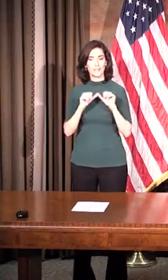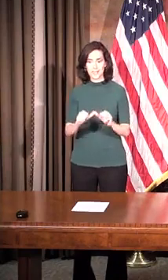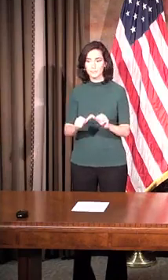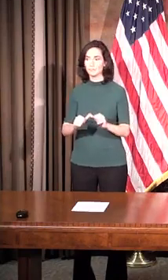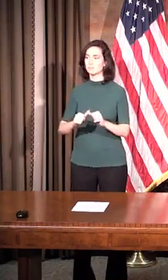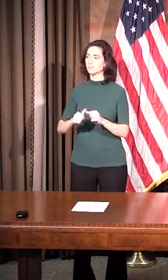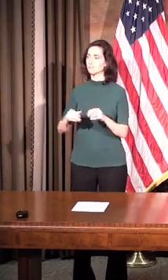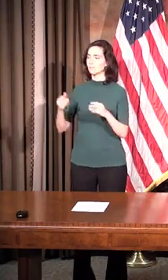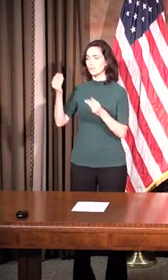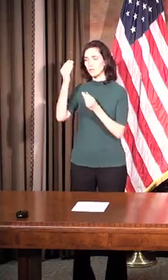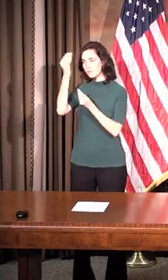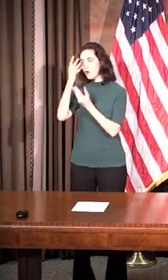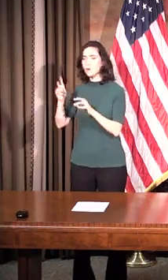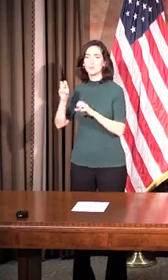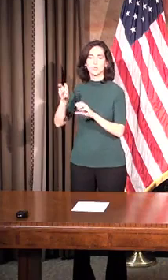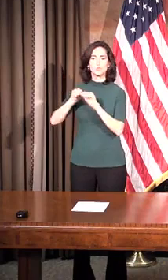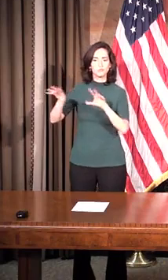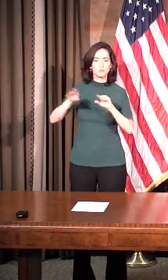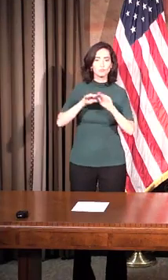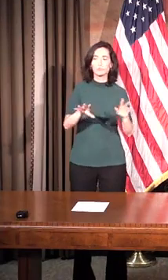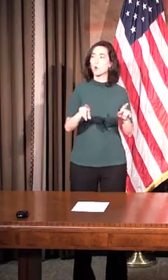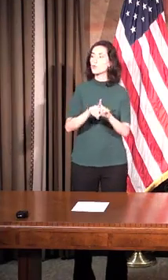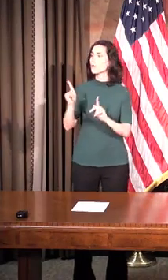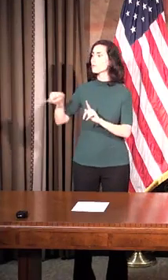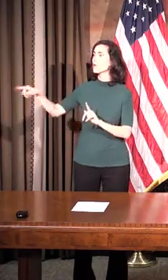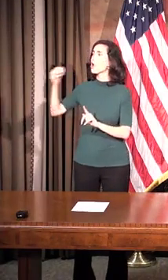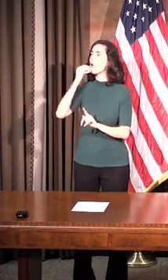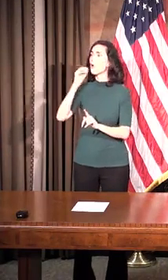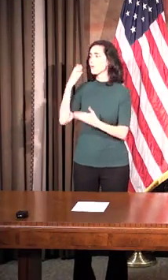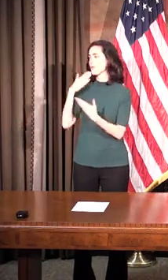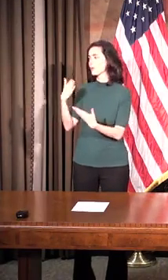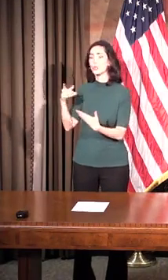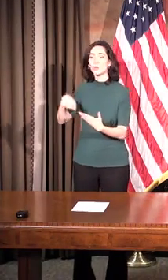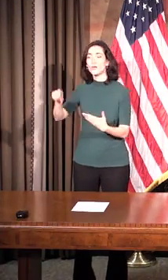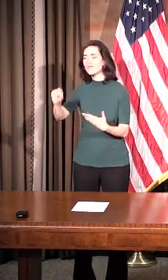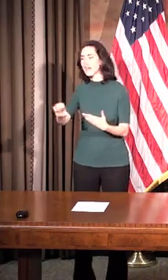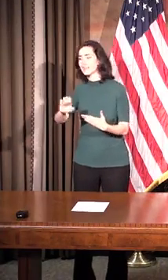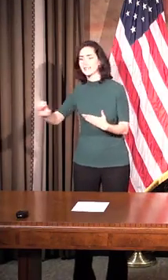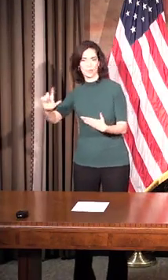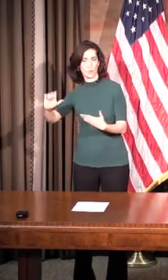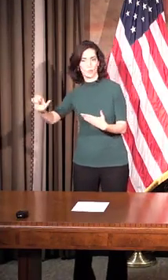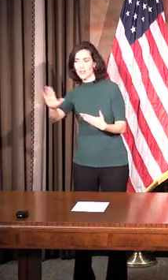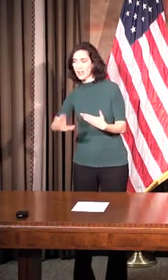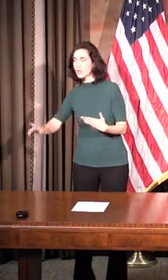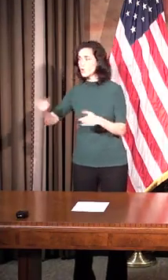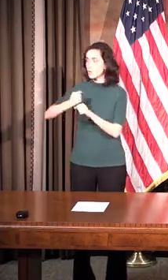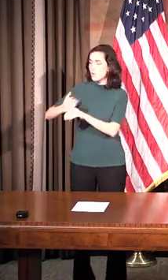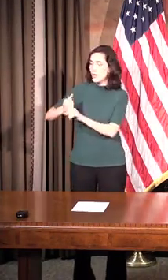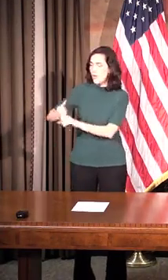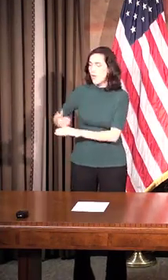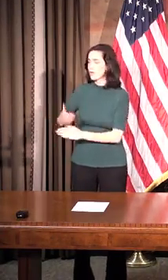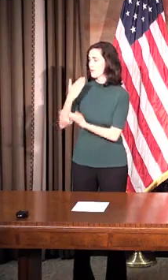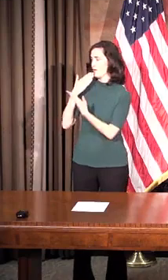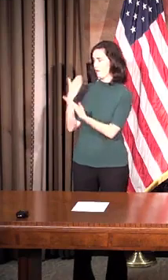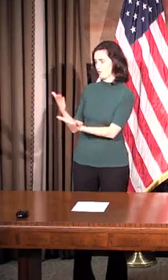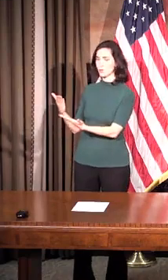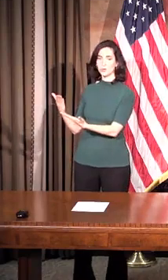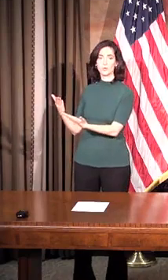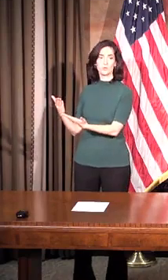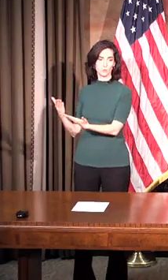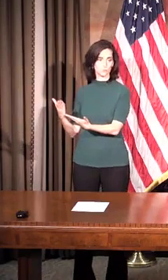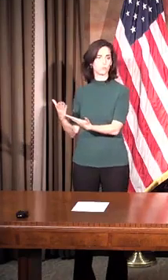this. Thanks everyone at home, especially those in Southeast Louisiana, for the preparations that we're going